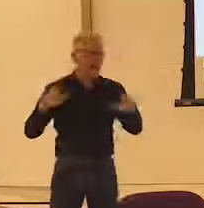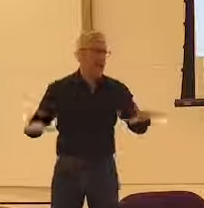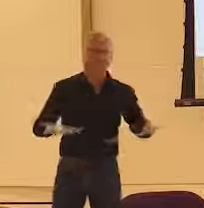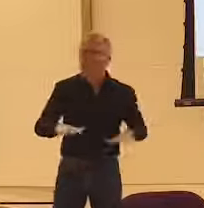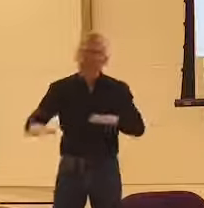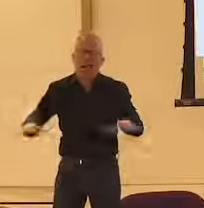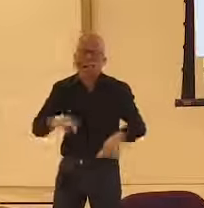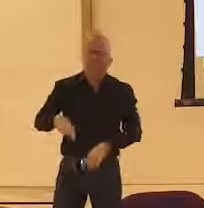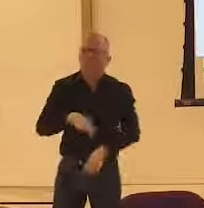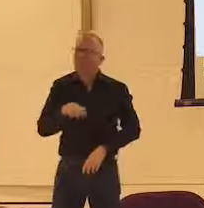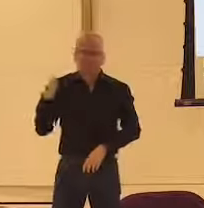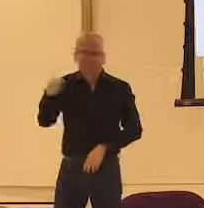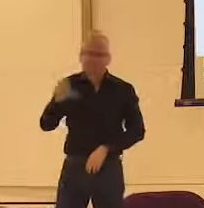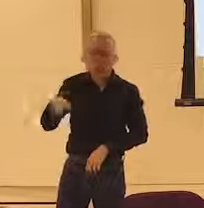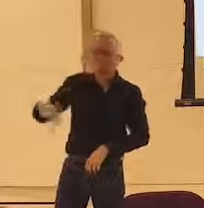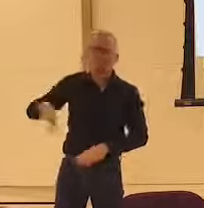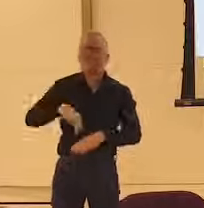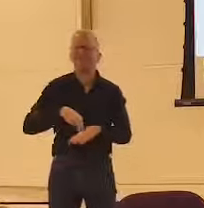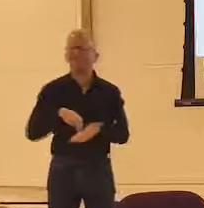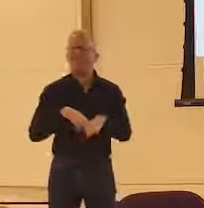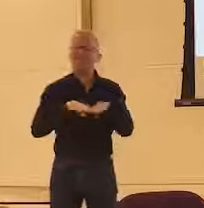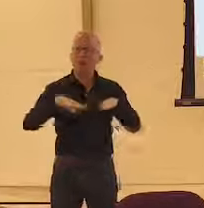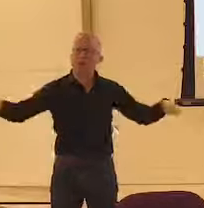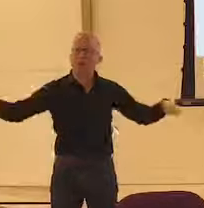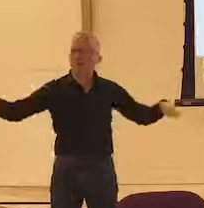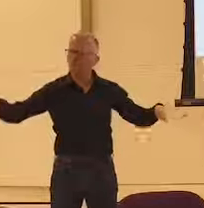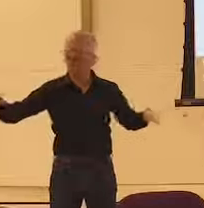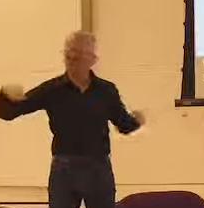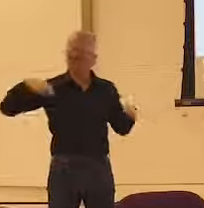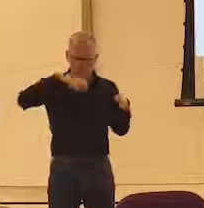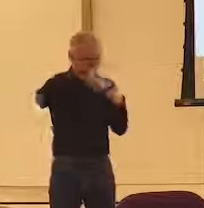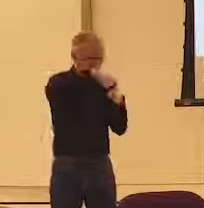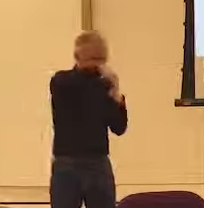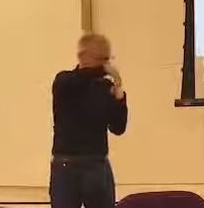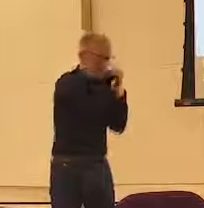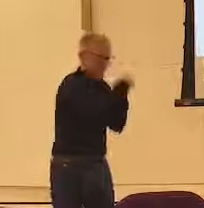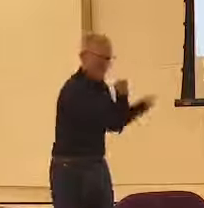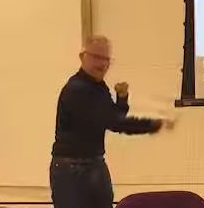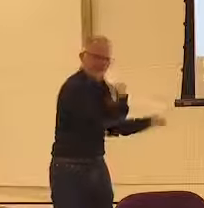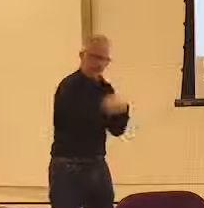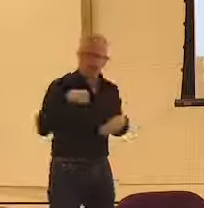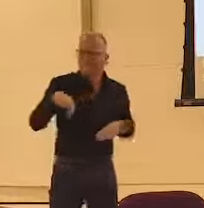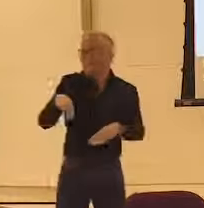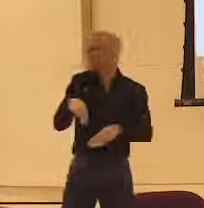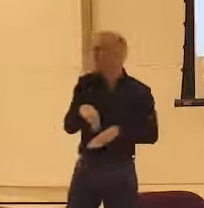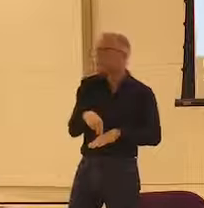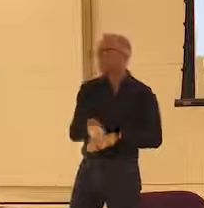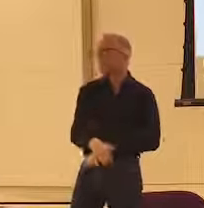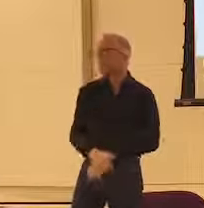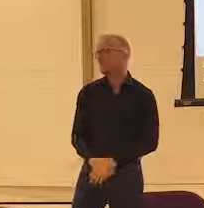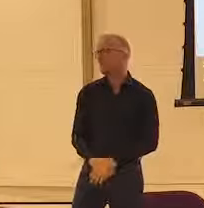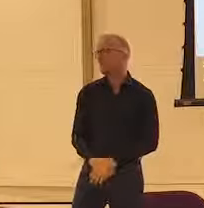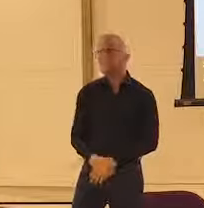I will explain about something I have done. I was standing on the platform in a station, at the very edge of the platform.